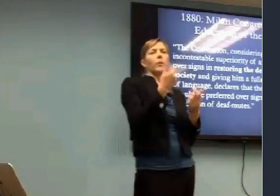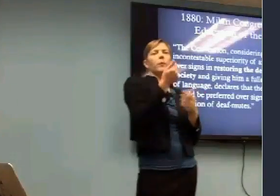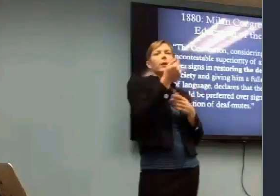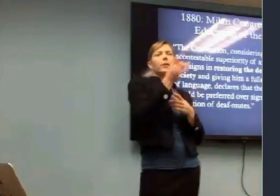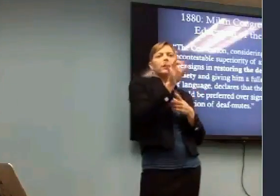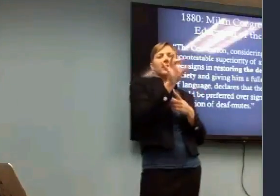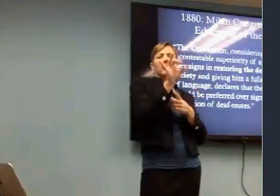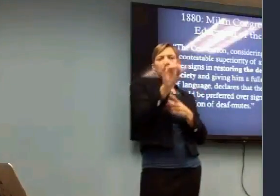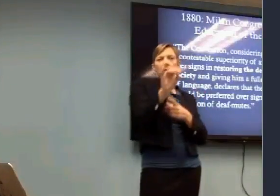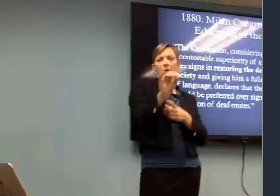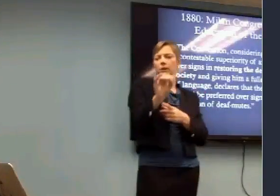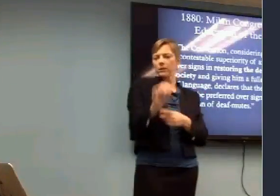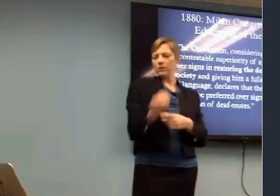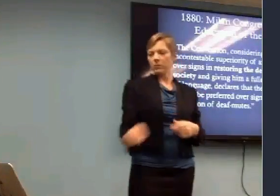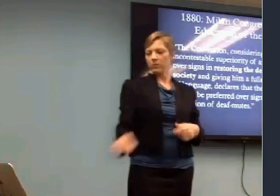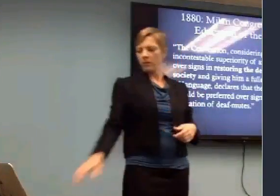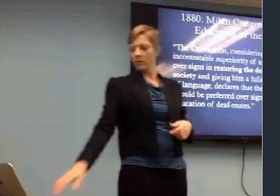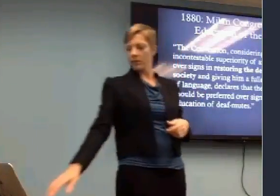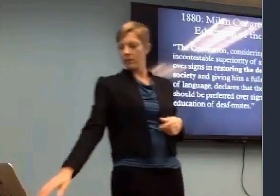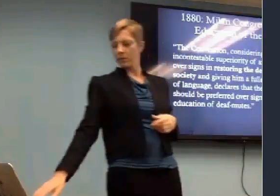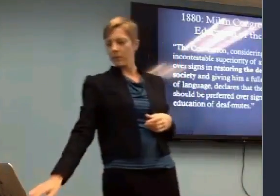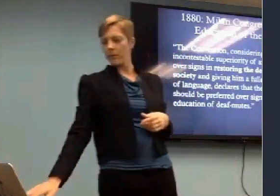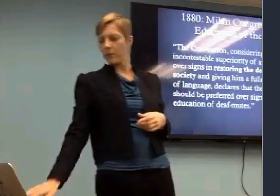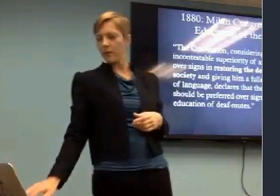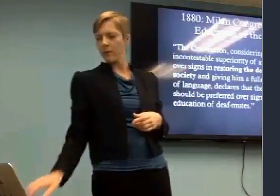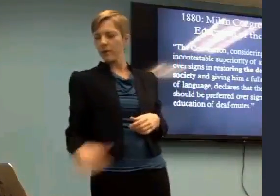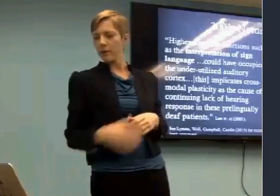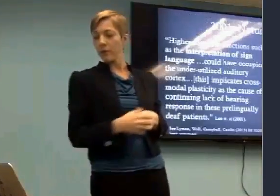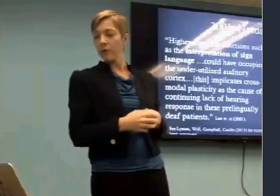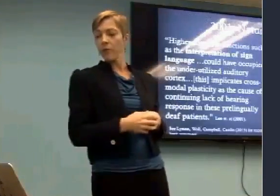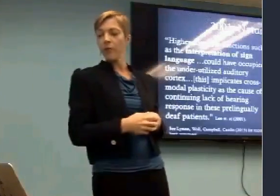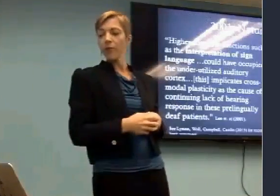So this was the argument from 1880.